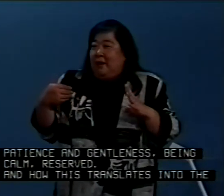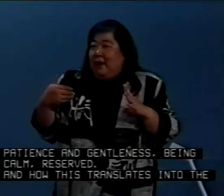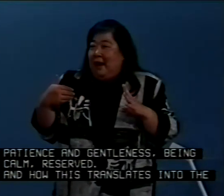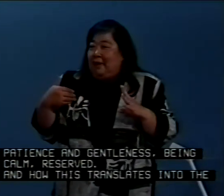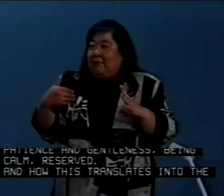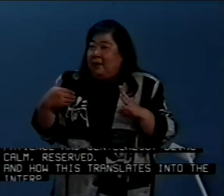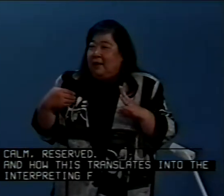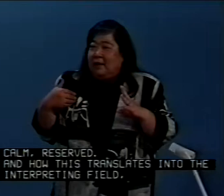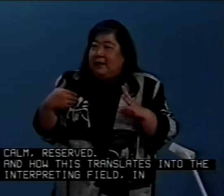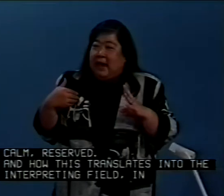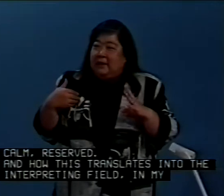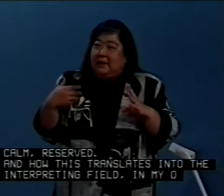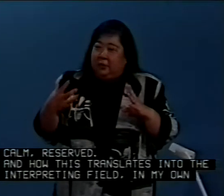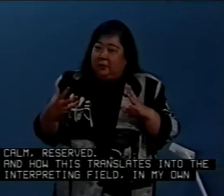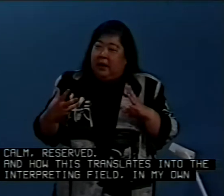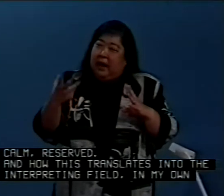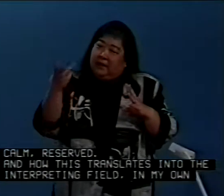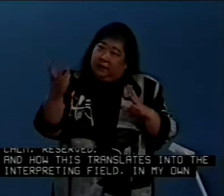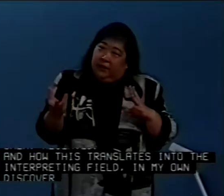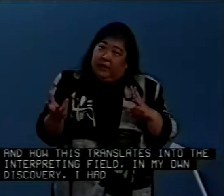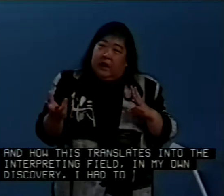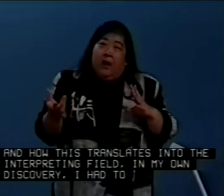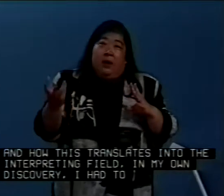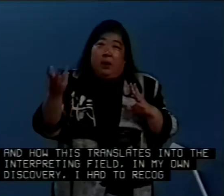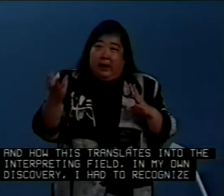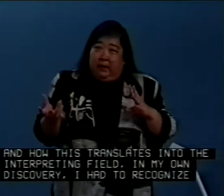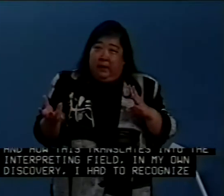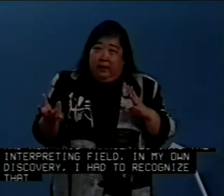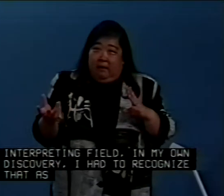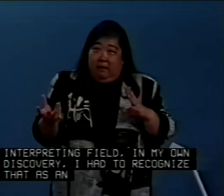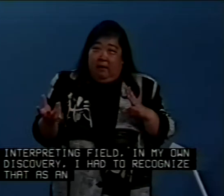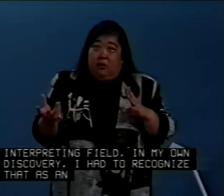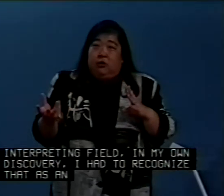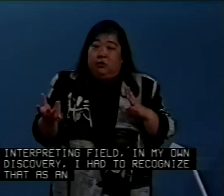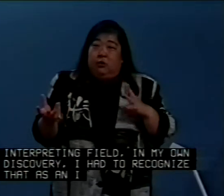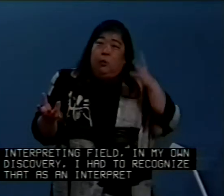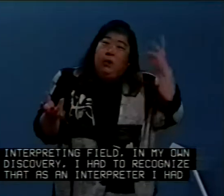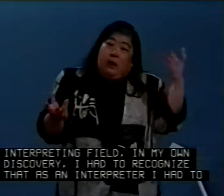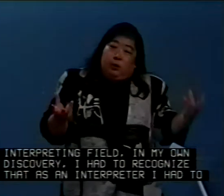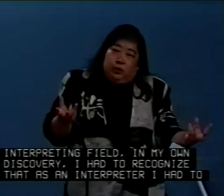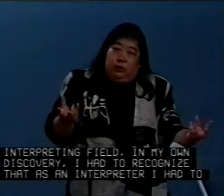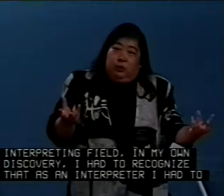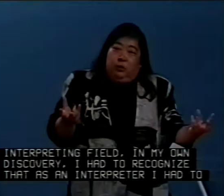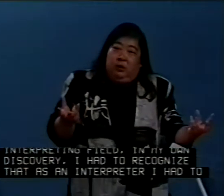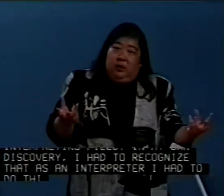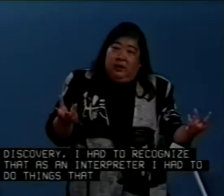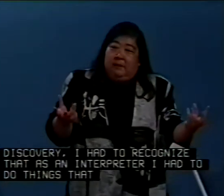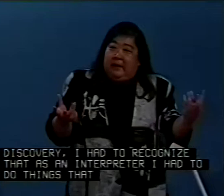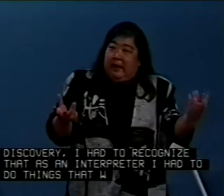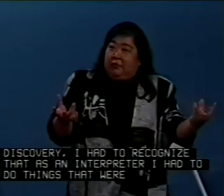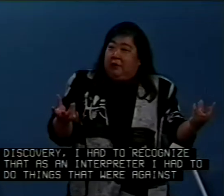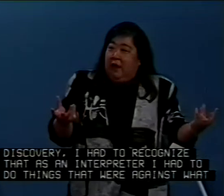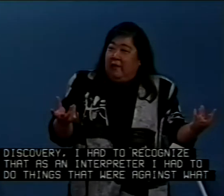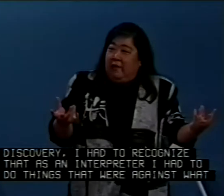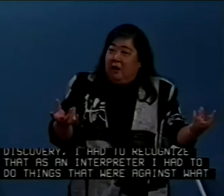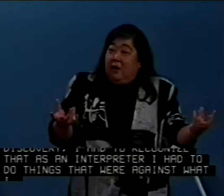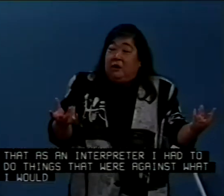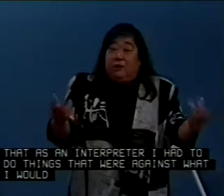I had to recognize that as an interpreter, I had to do things that were antithetical to what I would do in my natural life. So if I